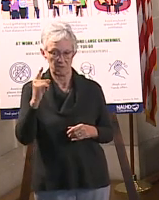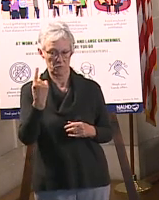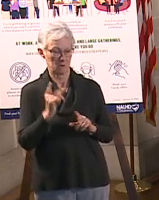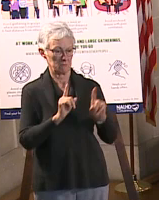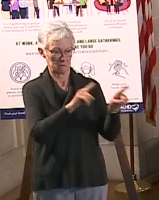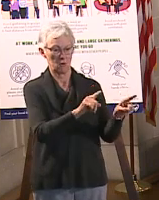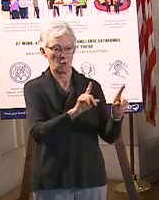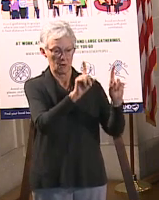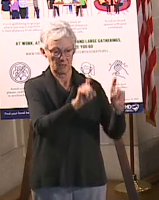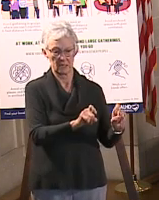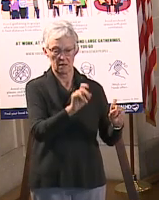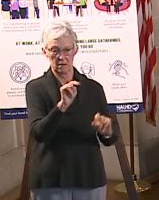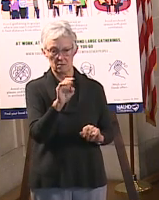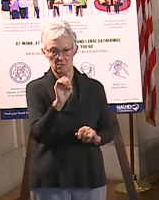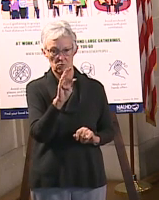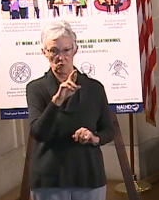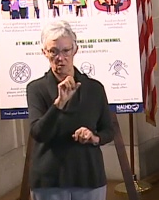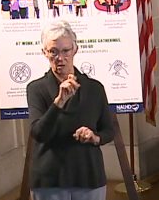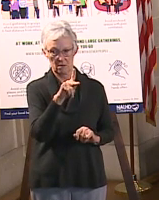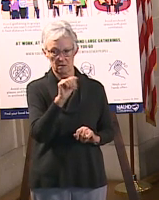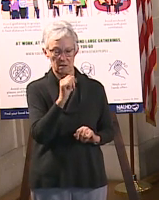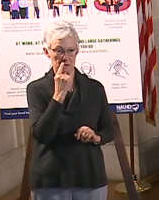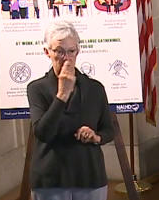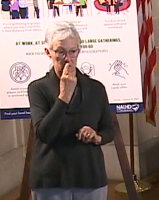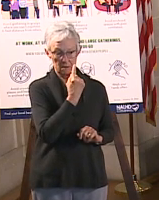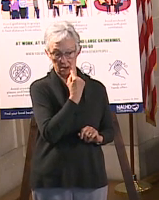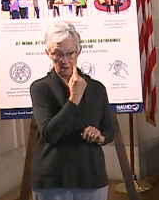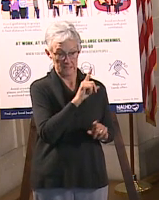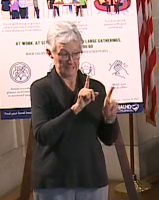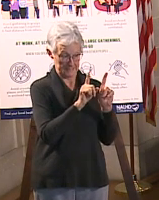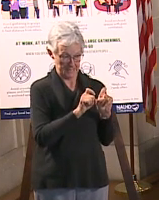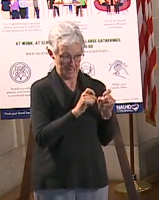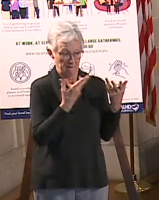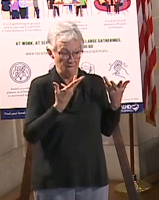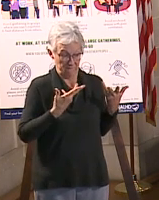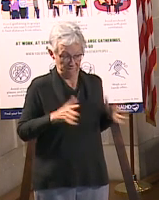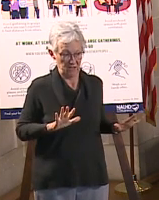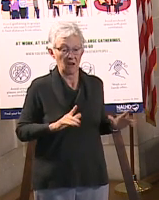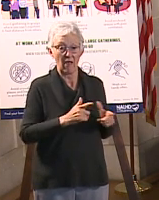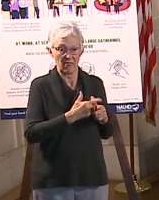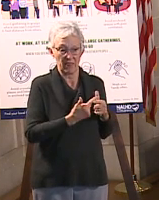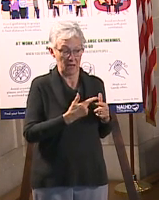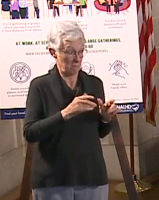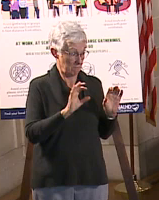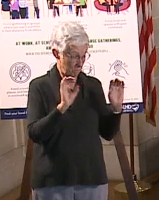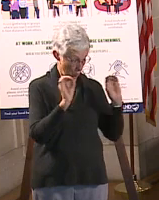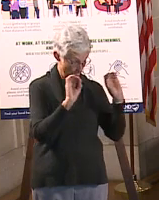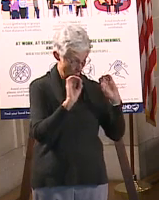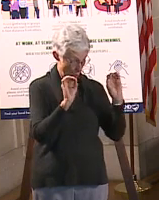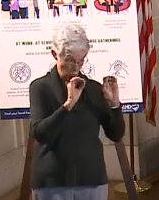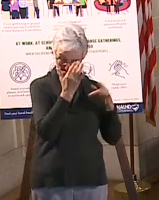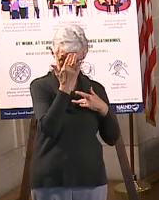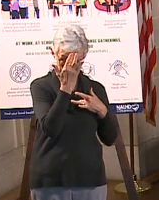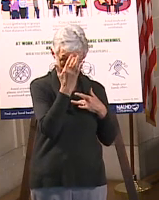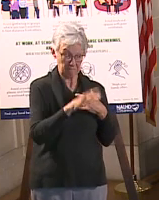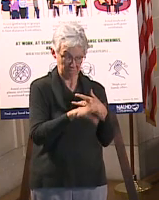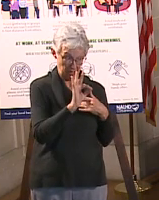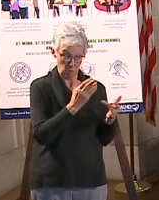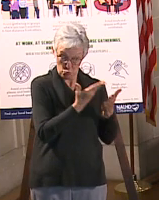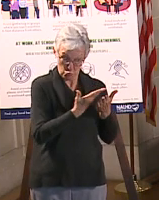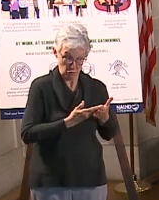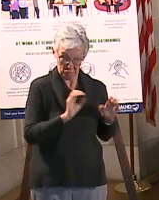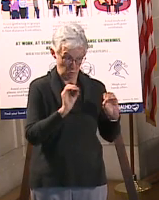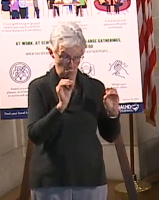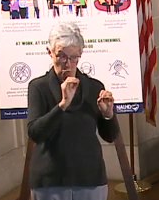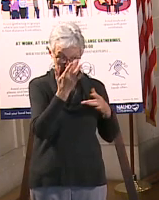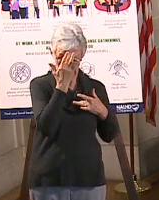virus. Some research I've read out there has said that 50% of transmission could occur from people who are